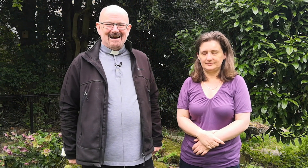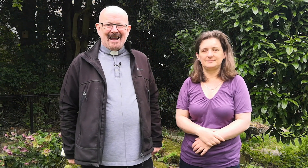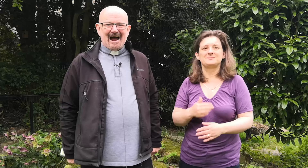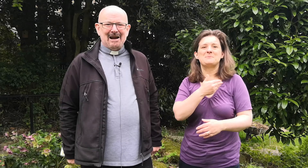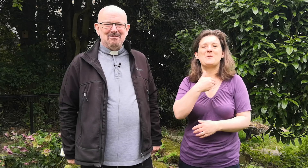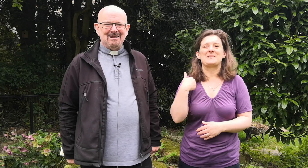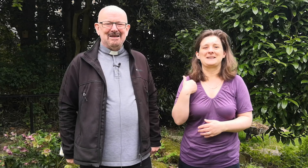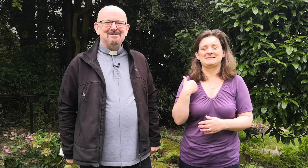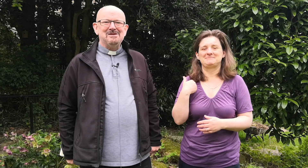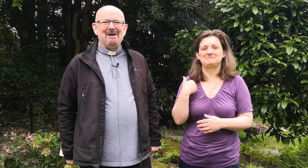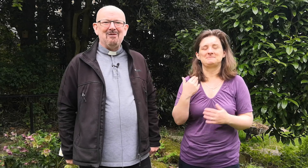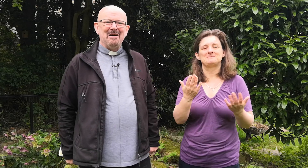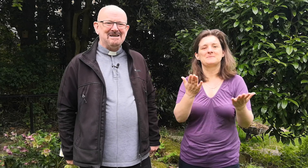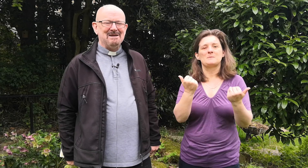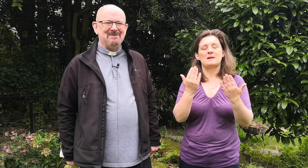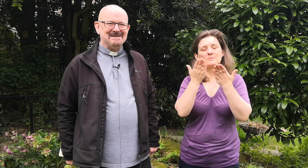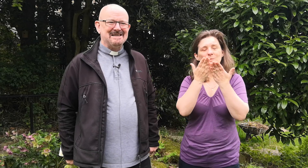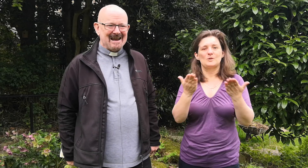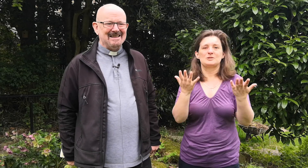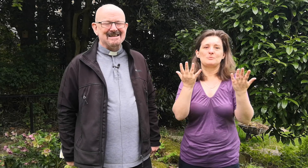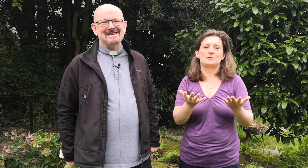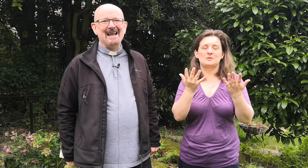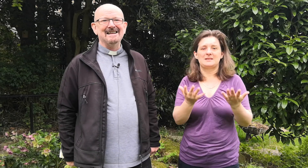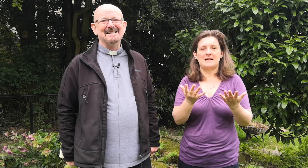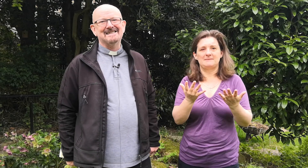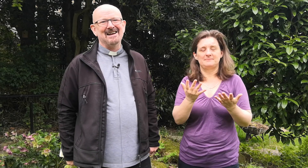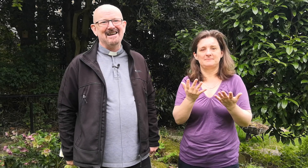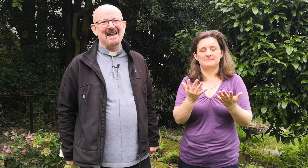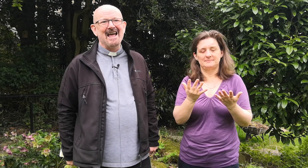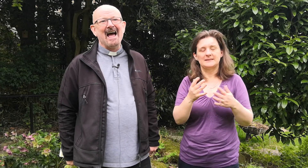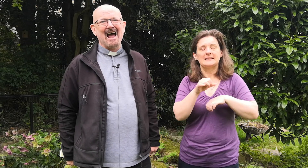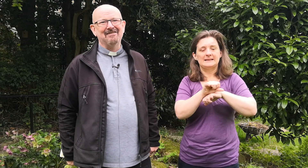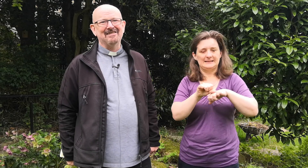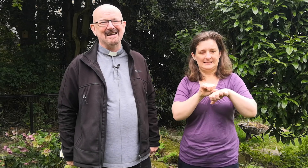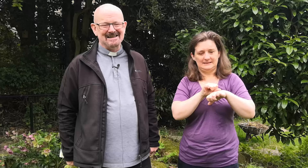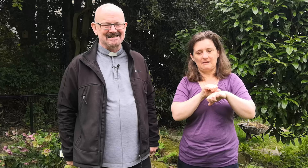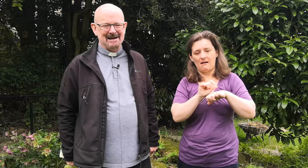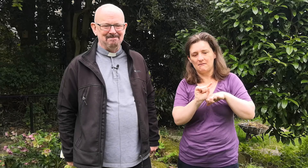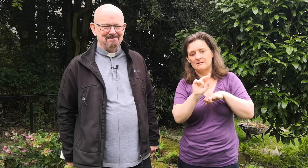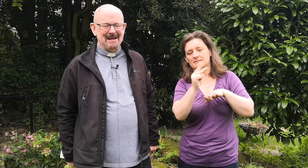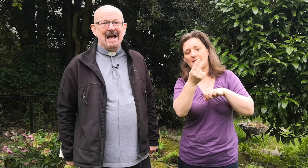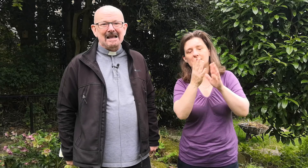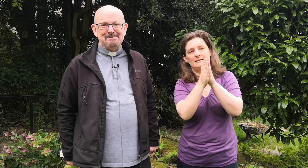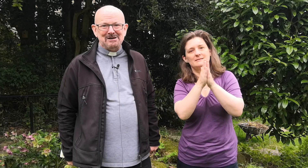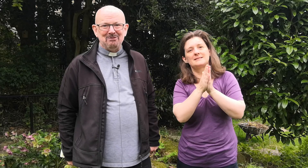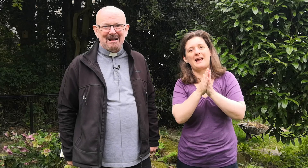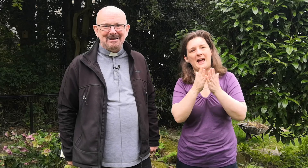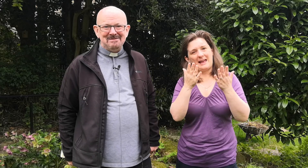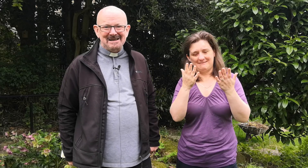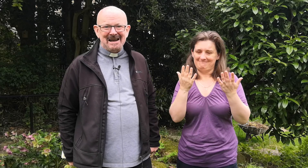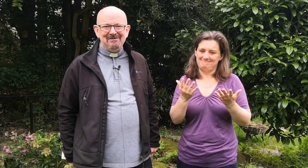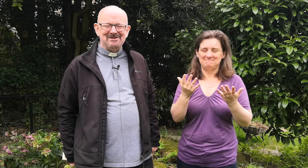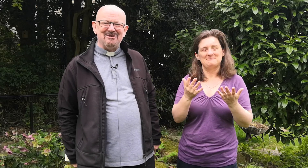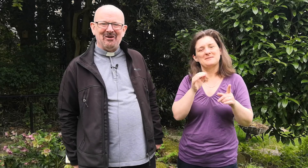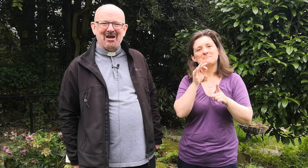Good morning and welcome to our worship for today, the second Sunday after Easter. A special